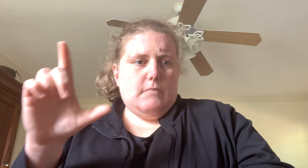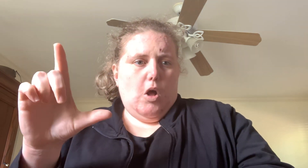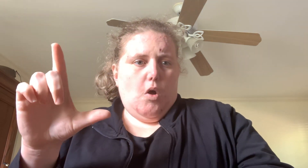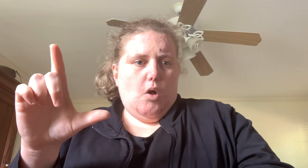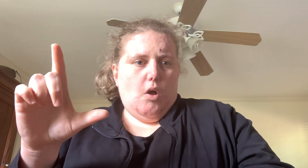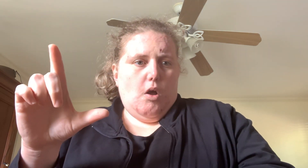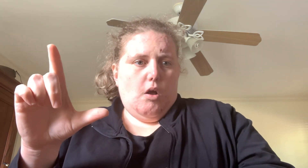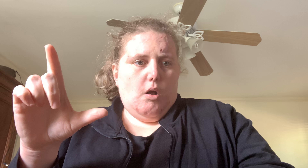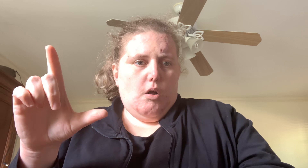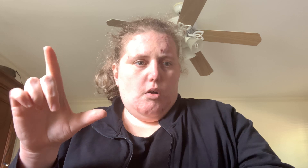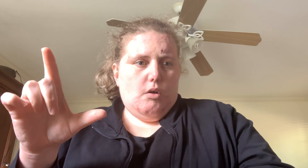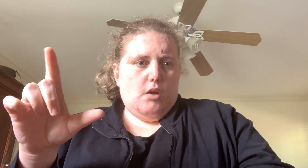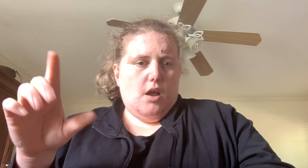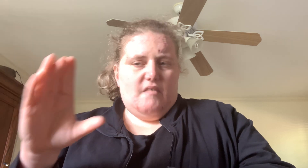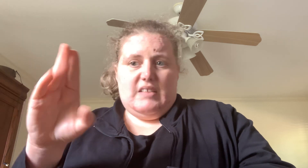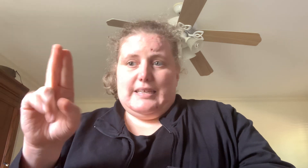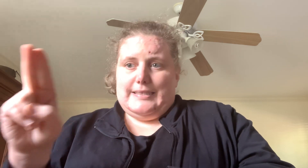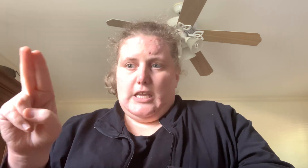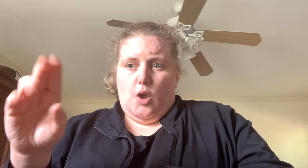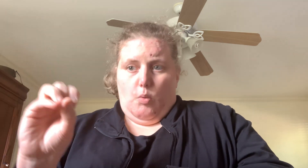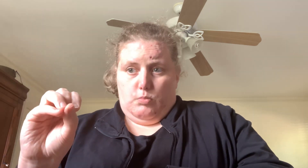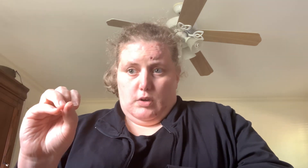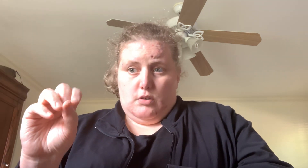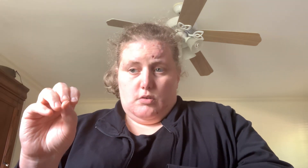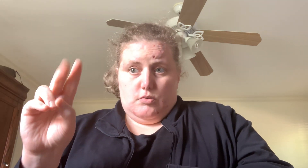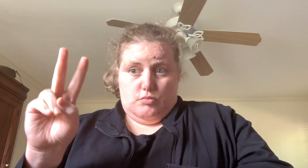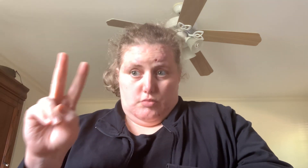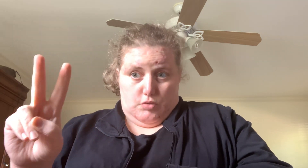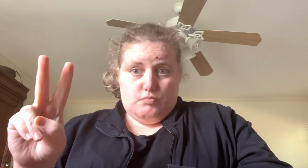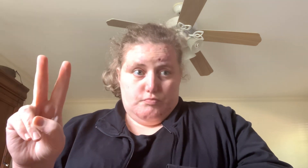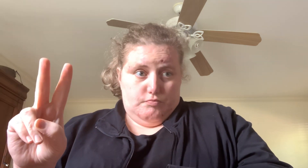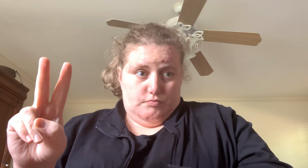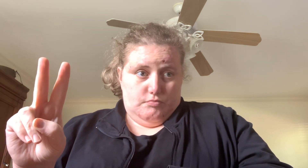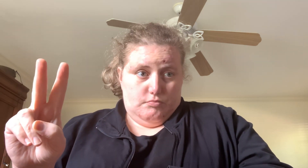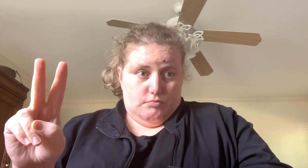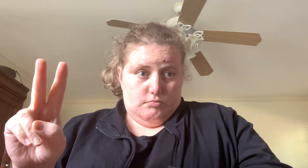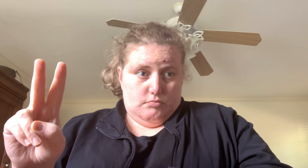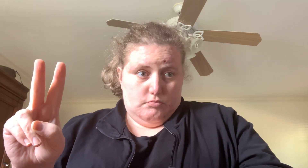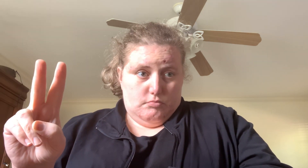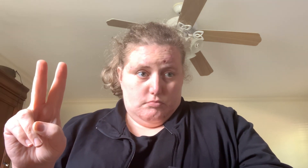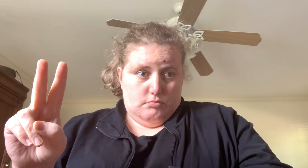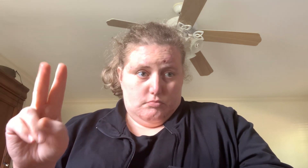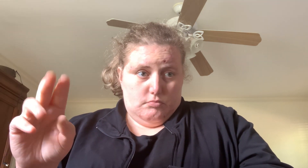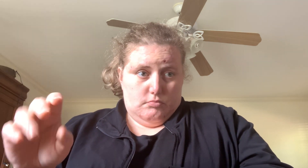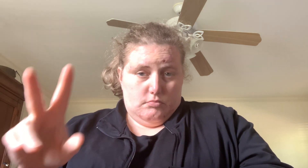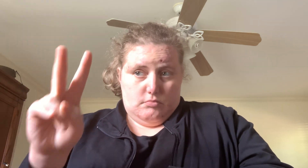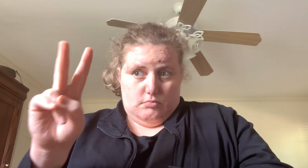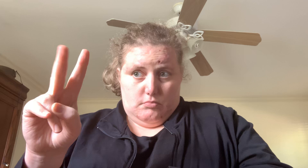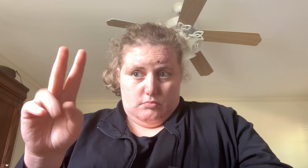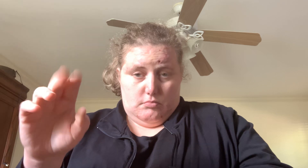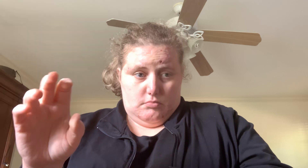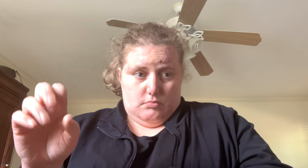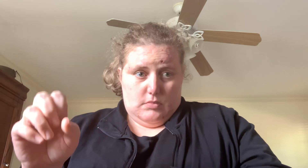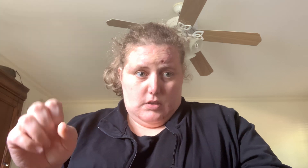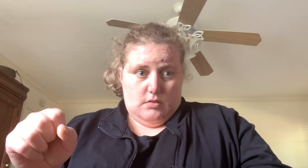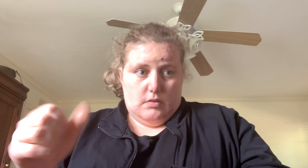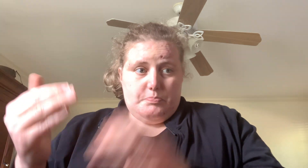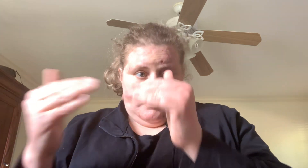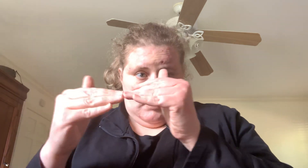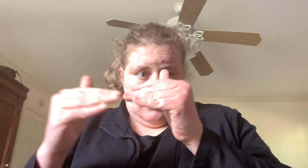will be formed? Let's look at the problem of what it wants to know. It says if 101